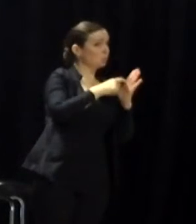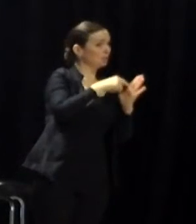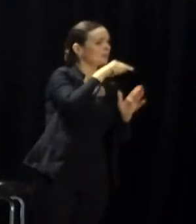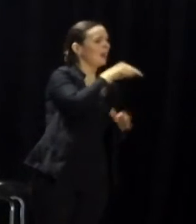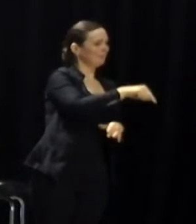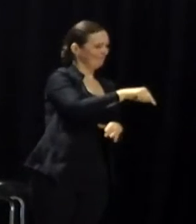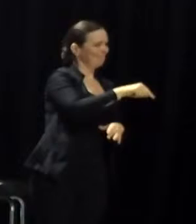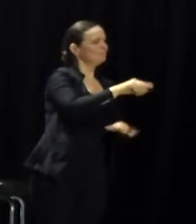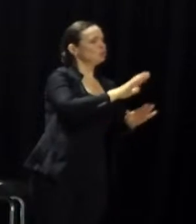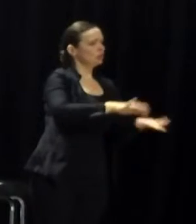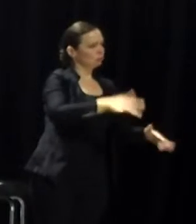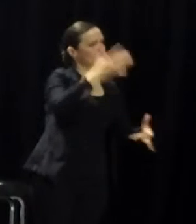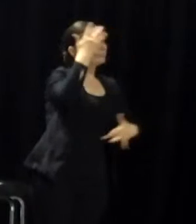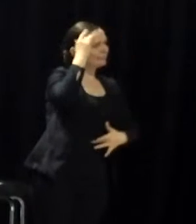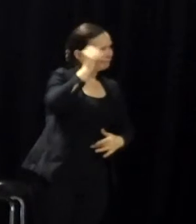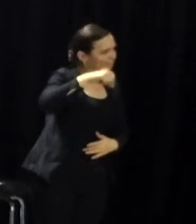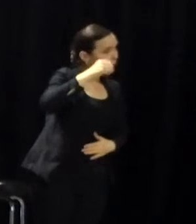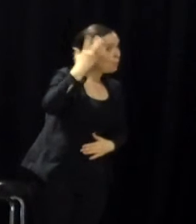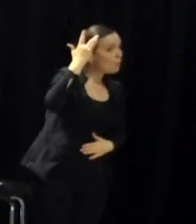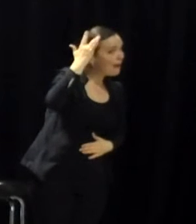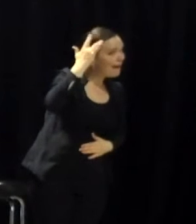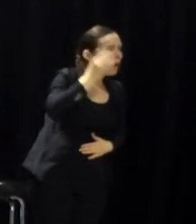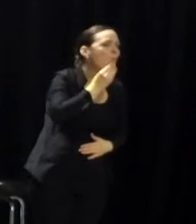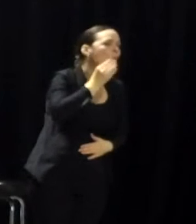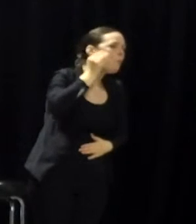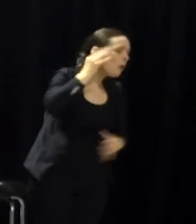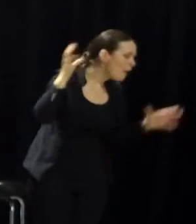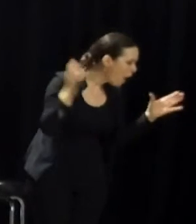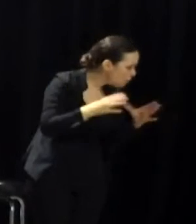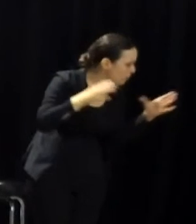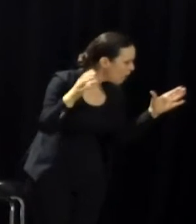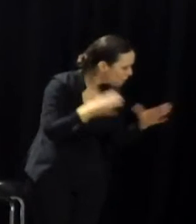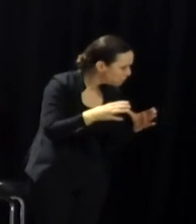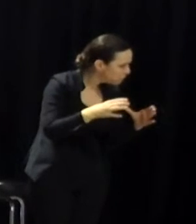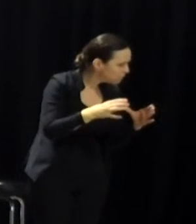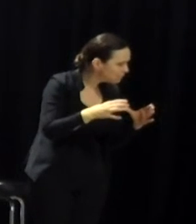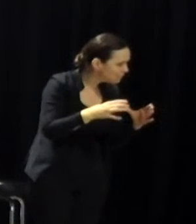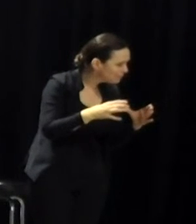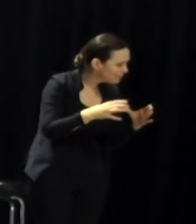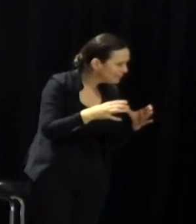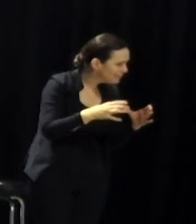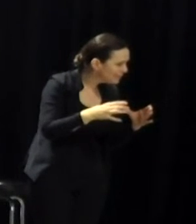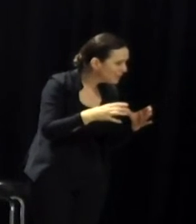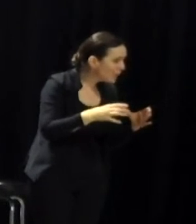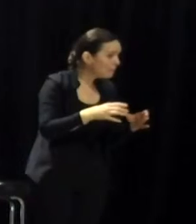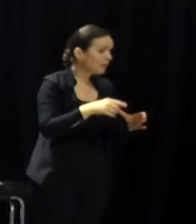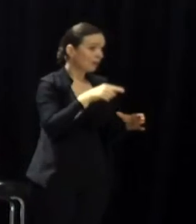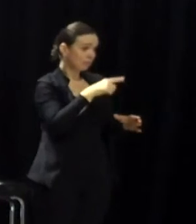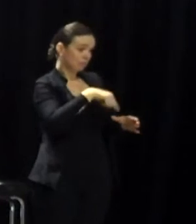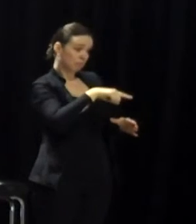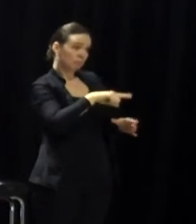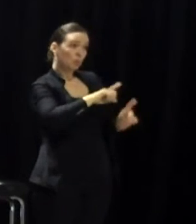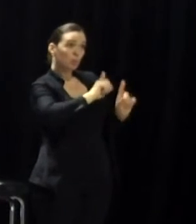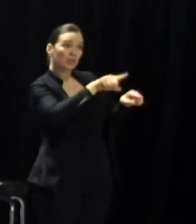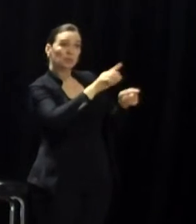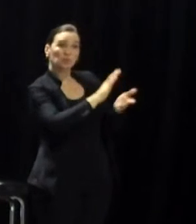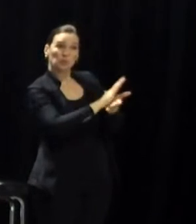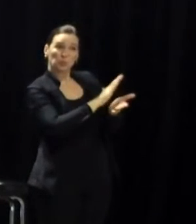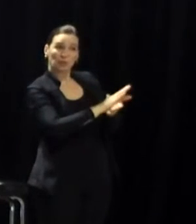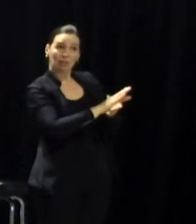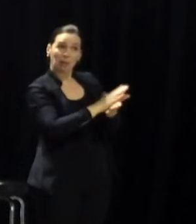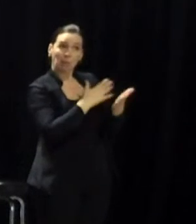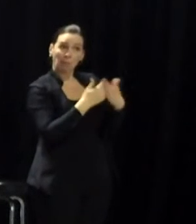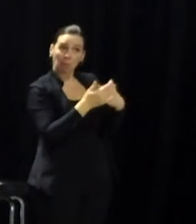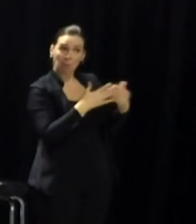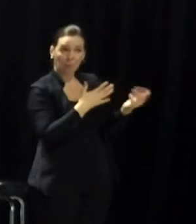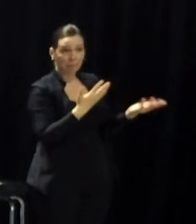That I think overall that the districts have the ability to make this decision. How's your workforce impacted? Are your workforce in